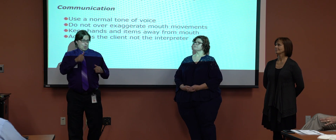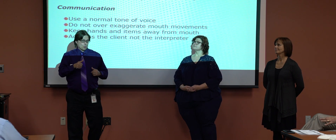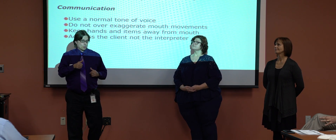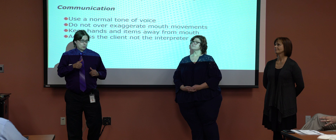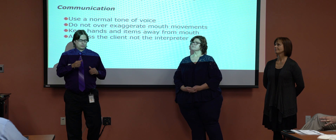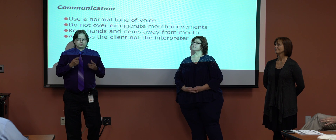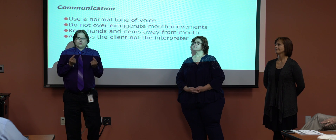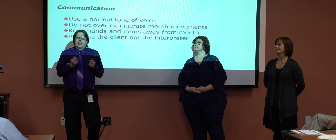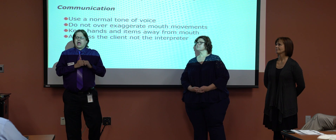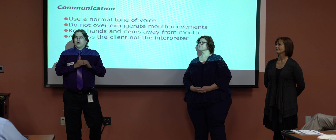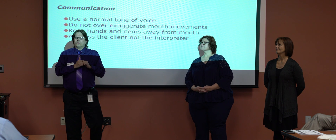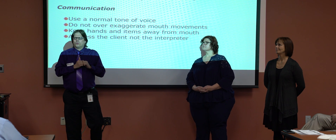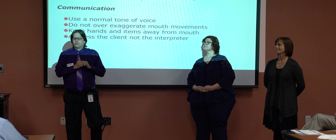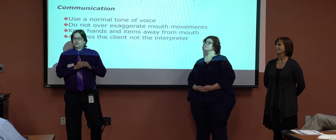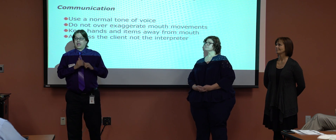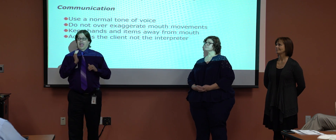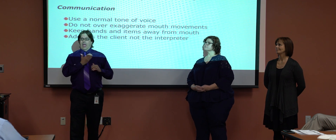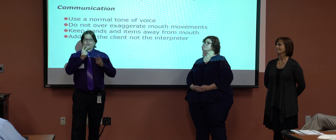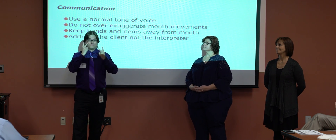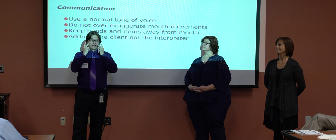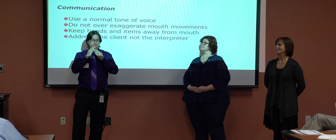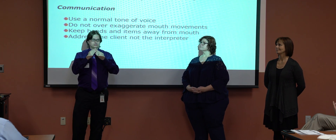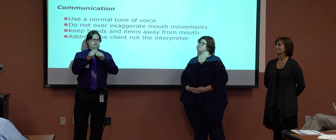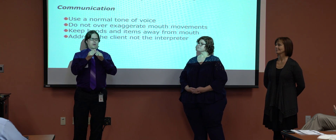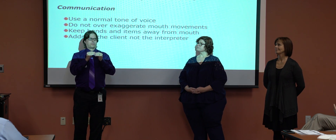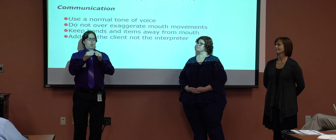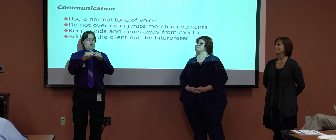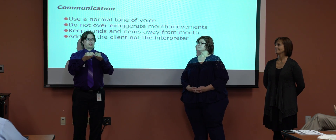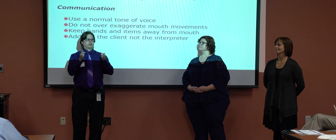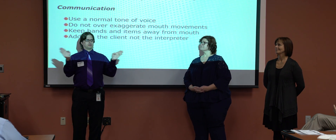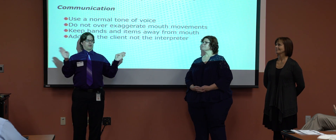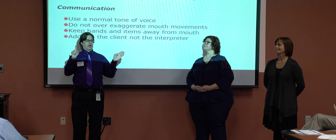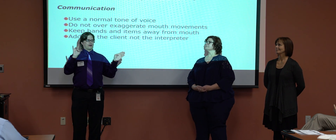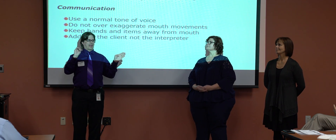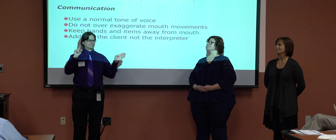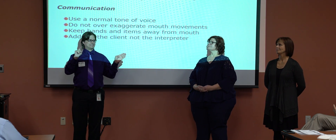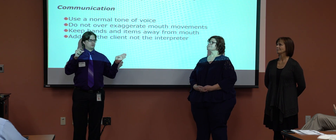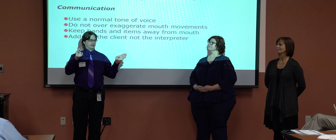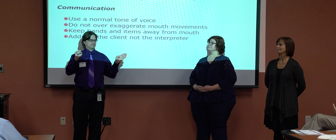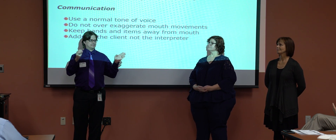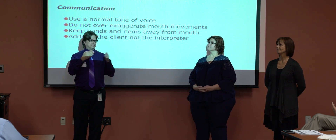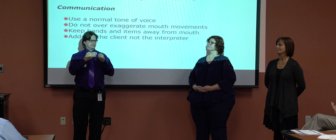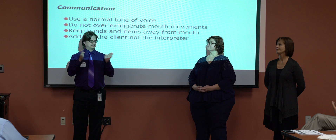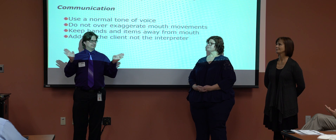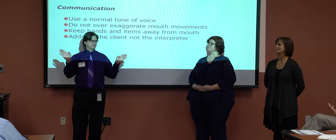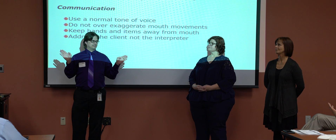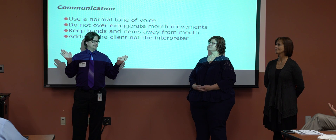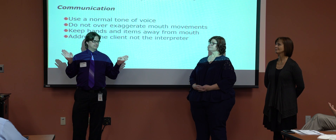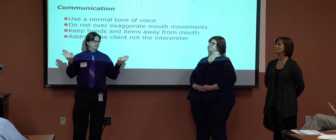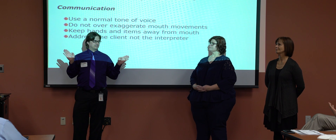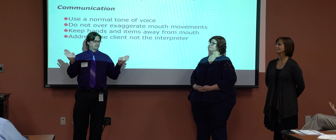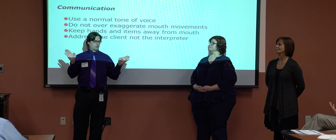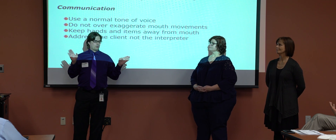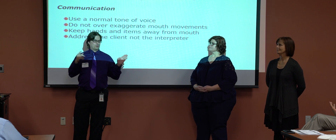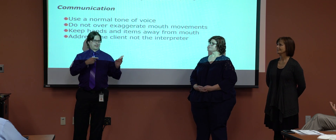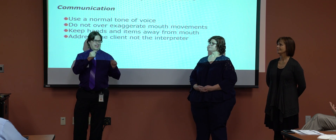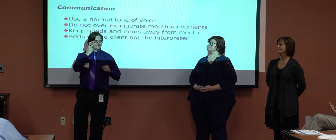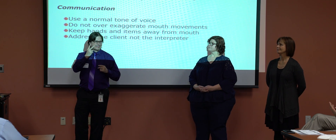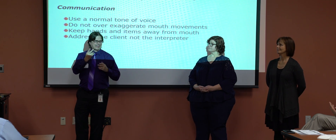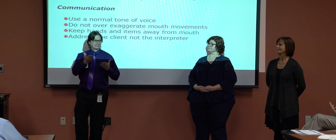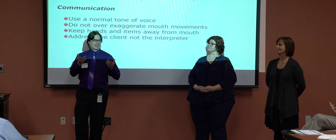environment as opposed to what they see. Well, deaf people don't do that. We have much broader use of our